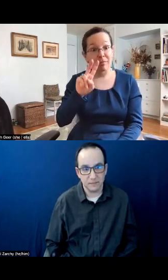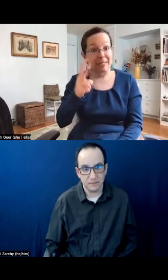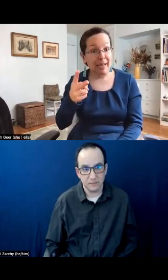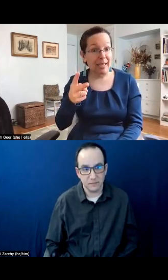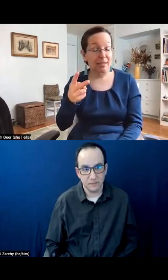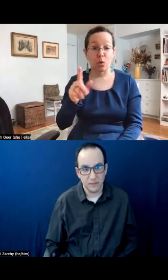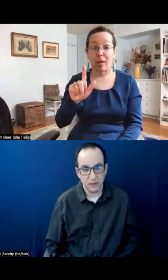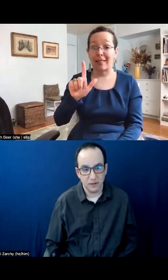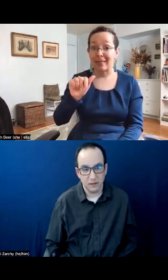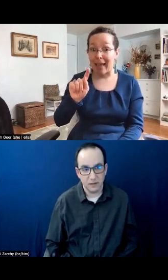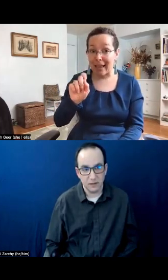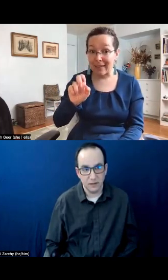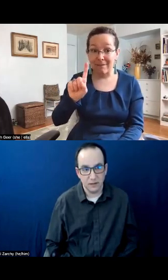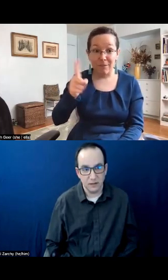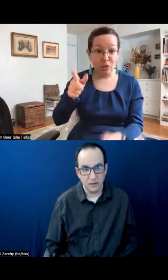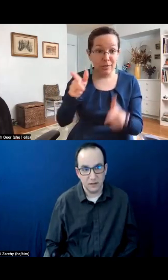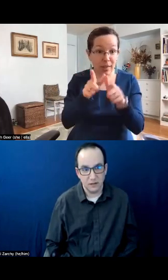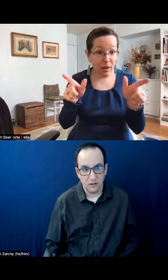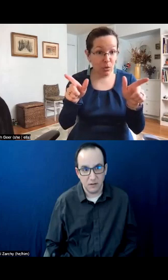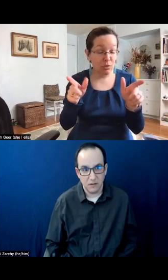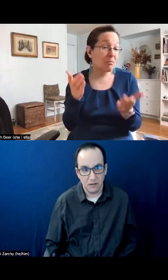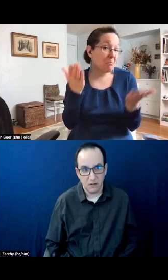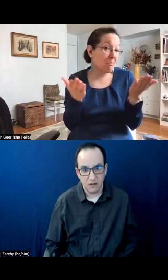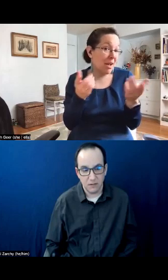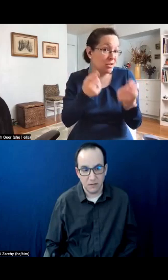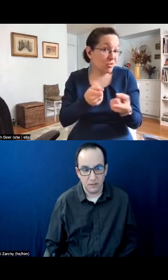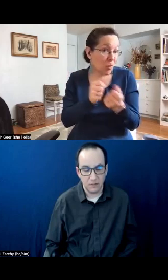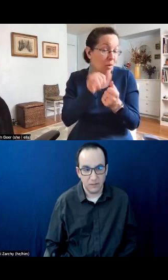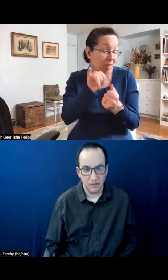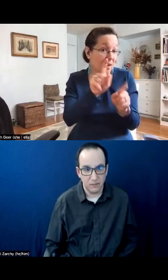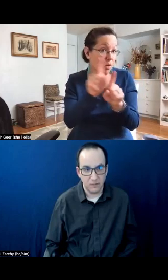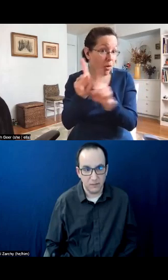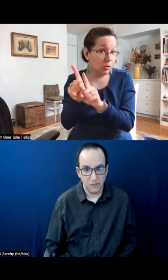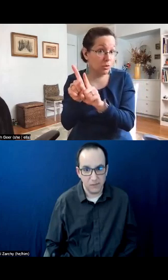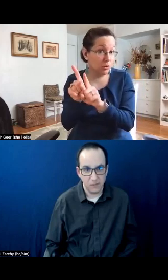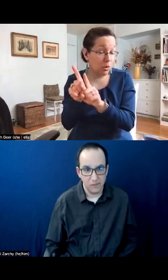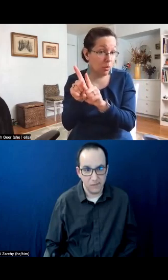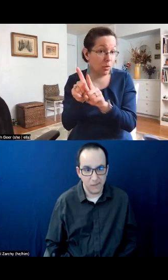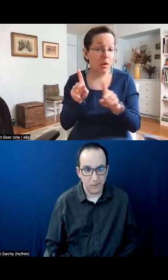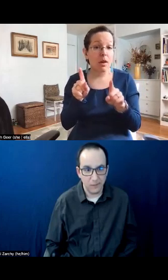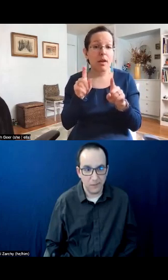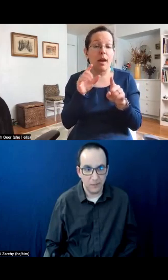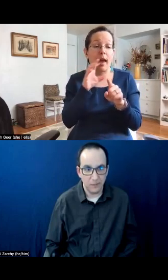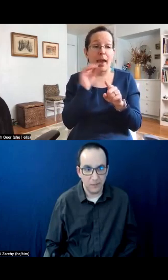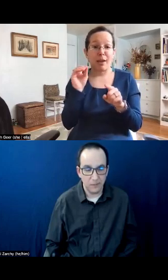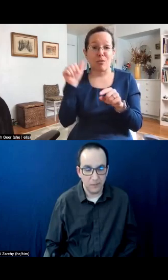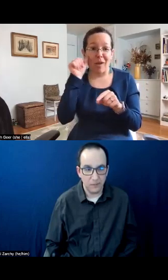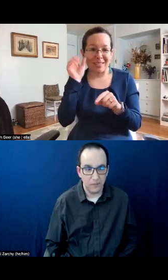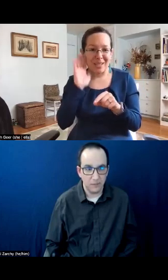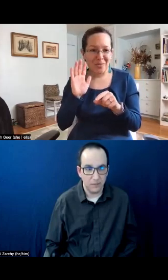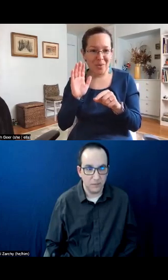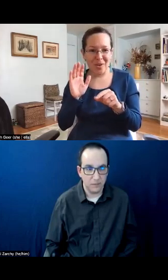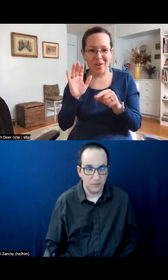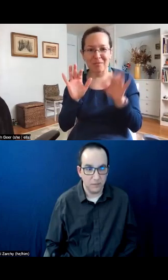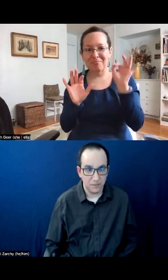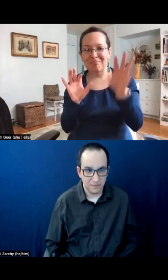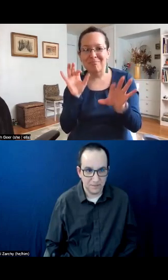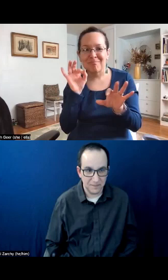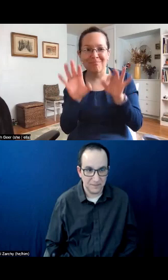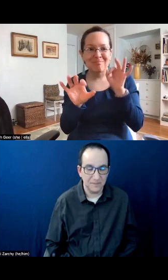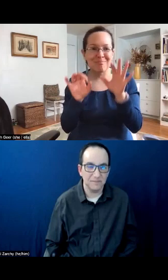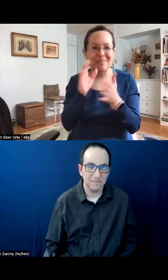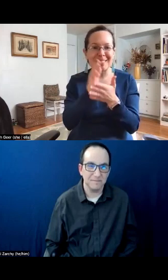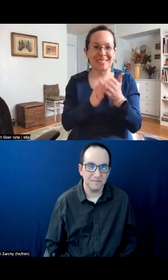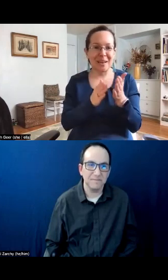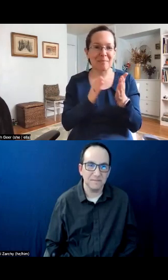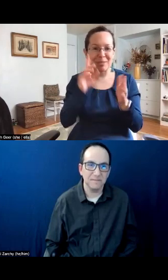student population, whether ASL is their first, second, or other late learned language, you may notice this as a stumbling